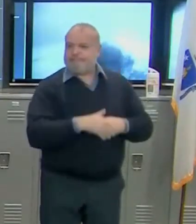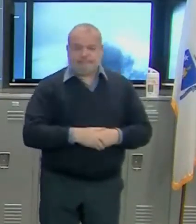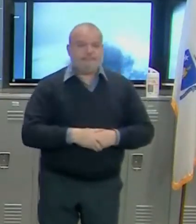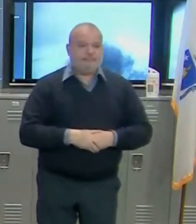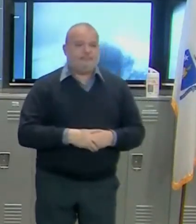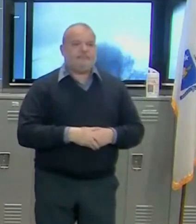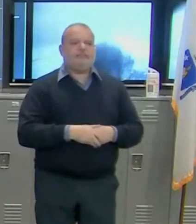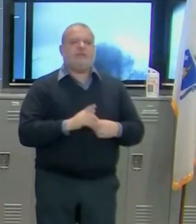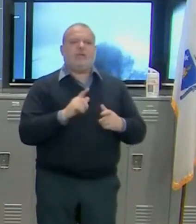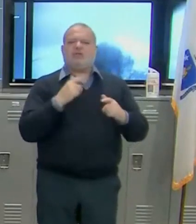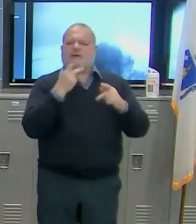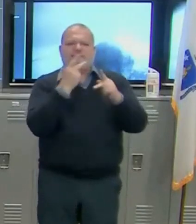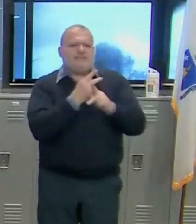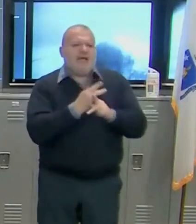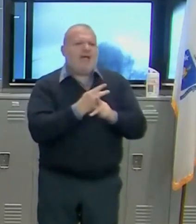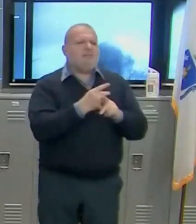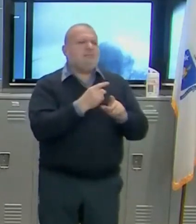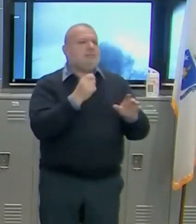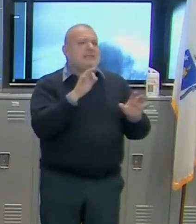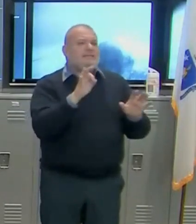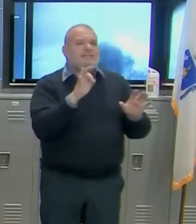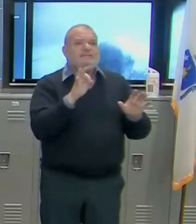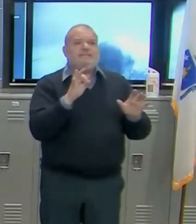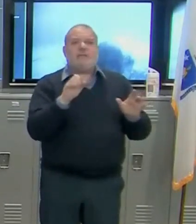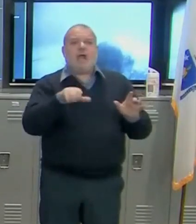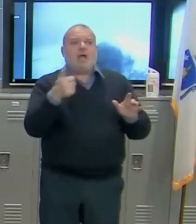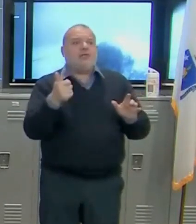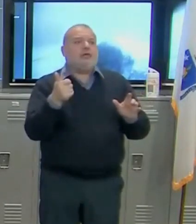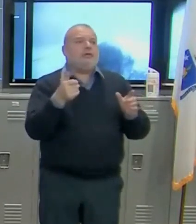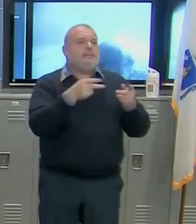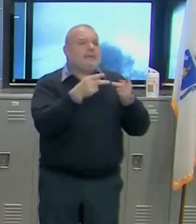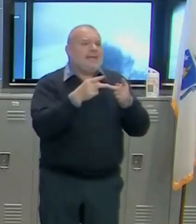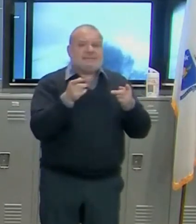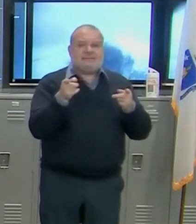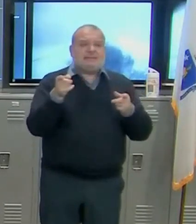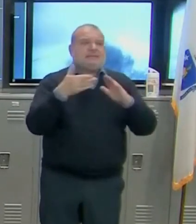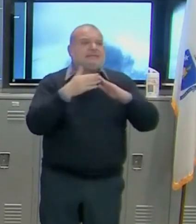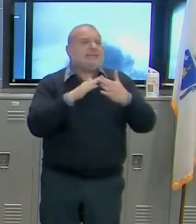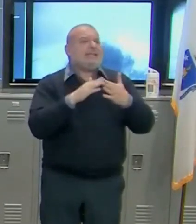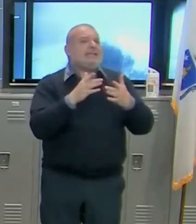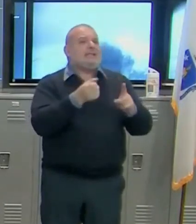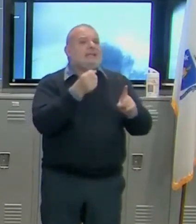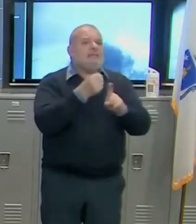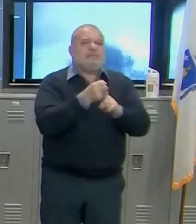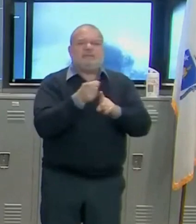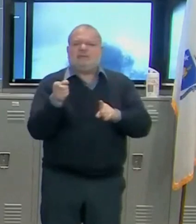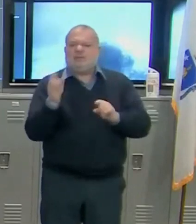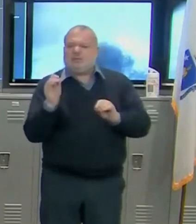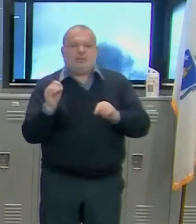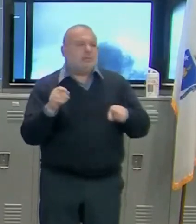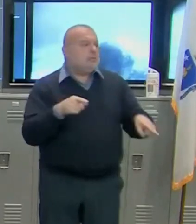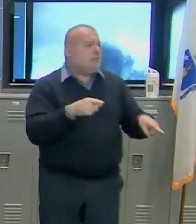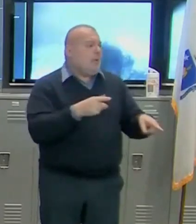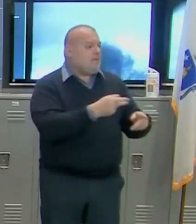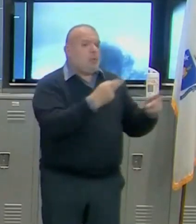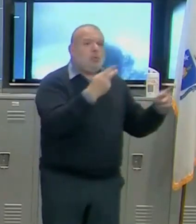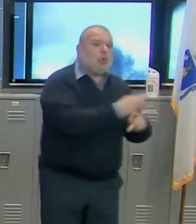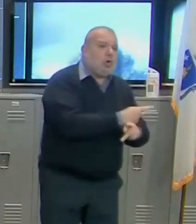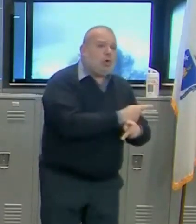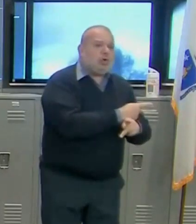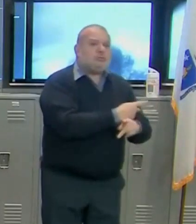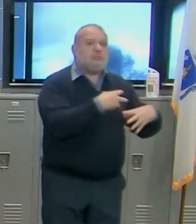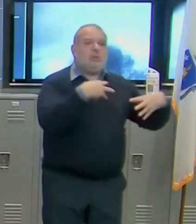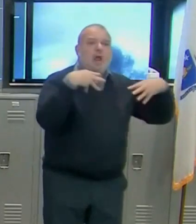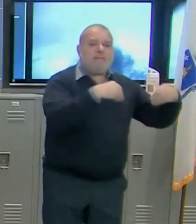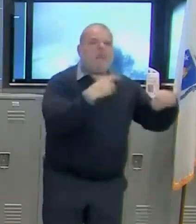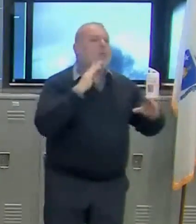less impacted areas of the state and nearby states, as I mentioned, to the most significantly impacted areas. That work is already going on, and you'll hear from Joe